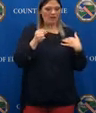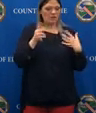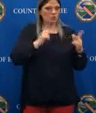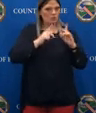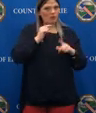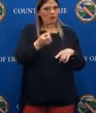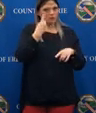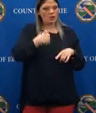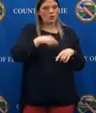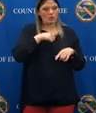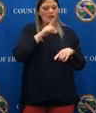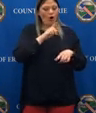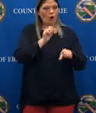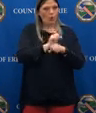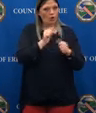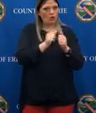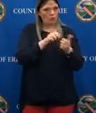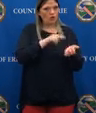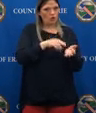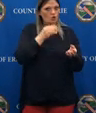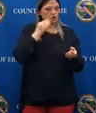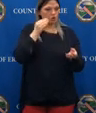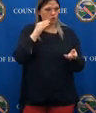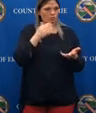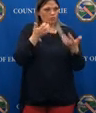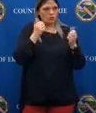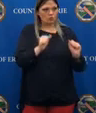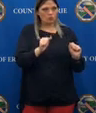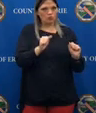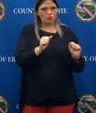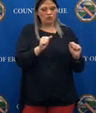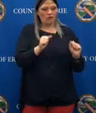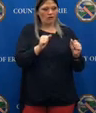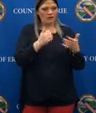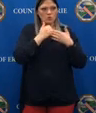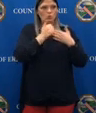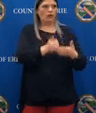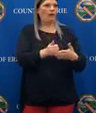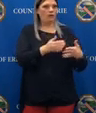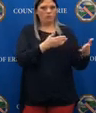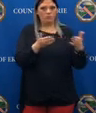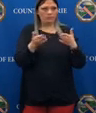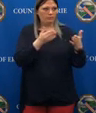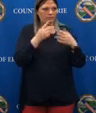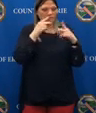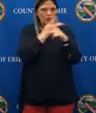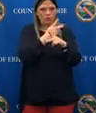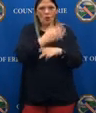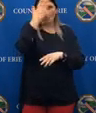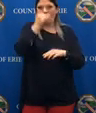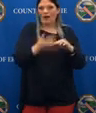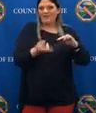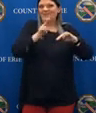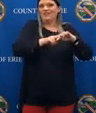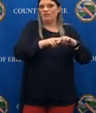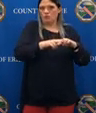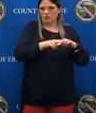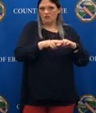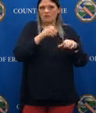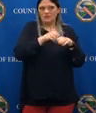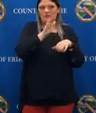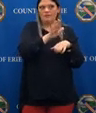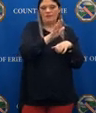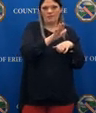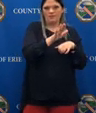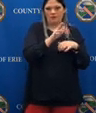that we're working with nursing homes to try to stem whatever tide there may be from an increase of COVID-19 cases in their